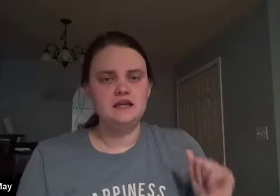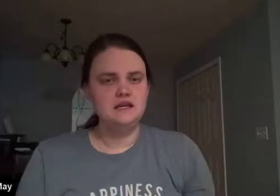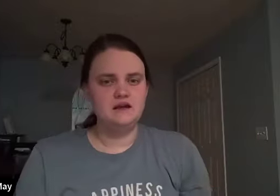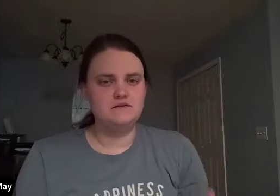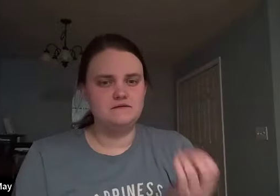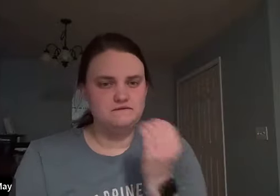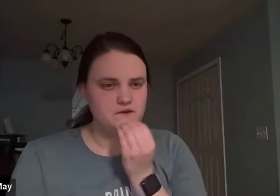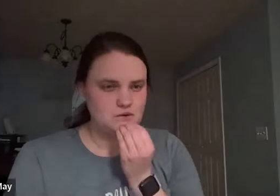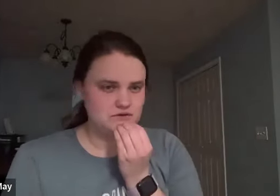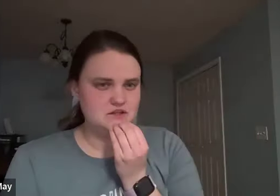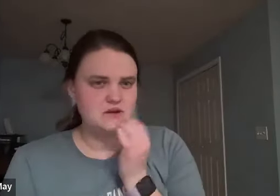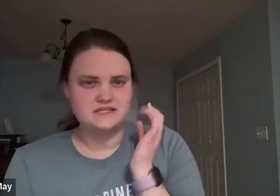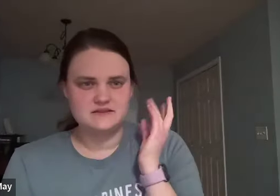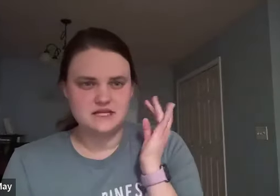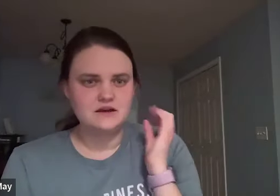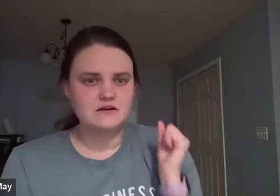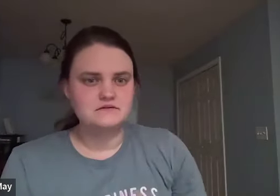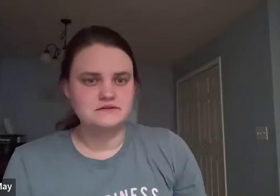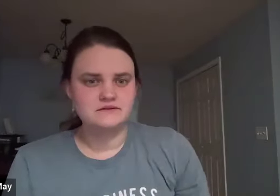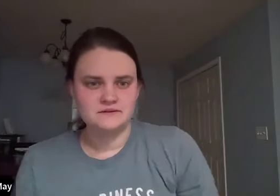Any other foods that you guys can think of?